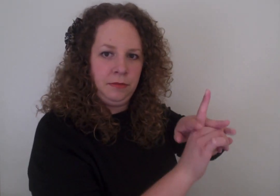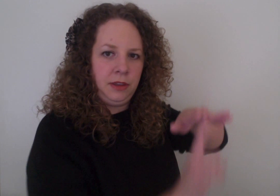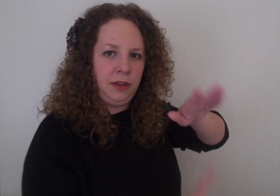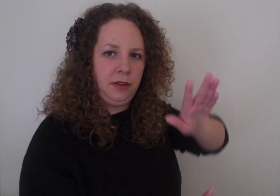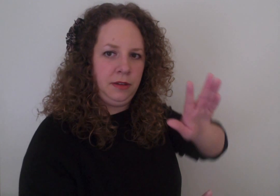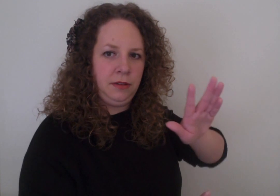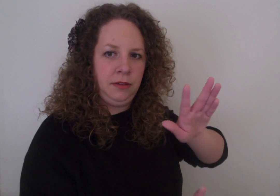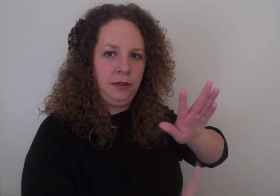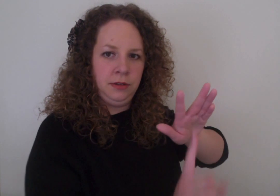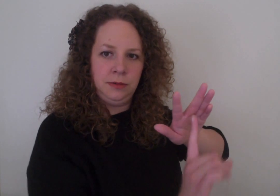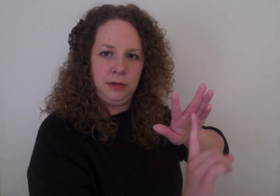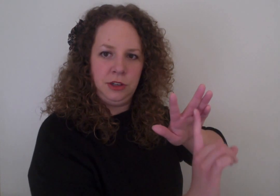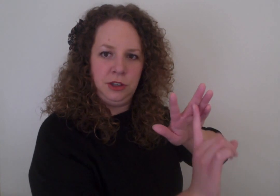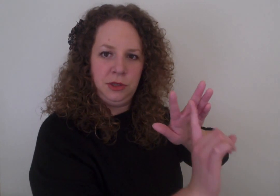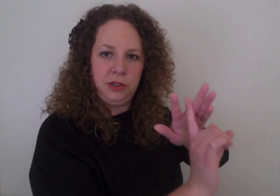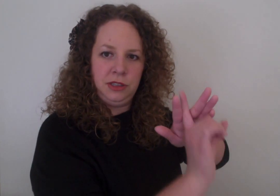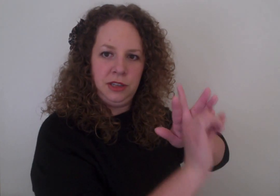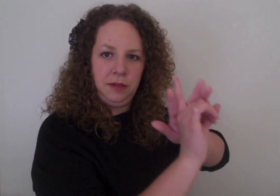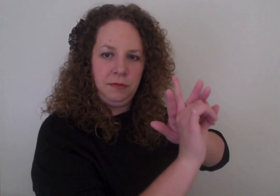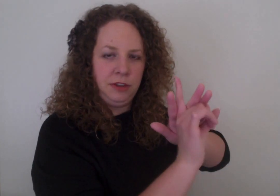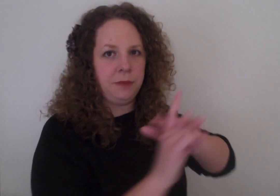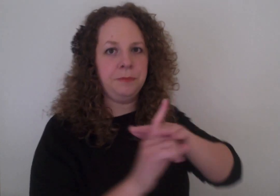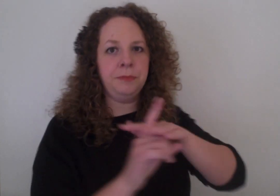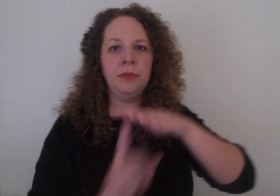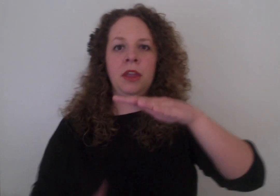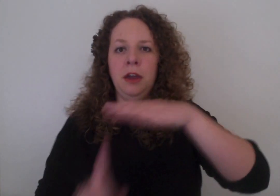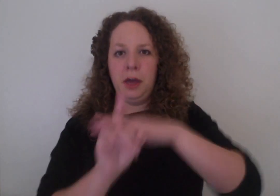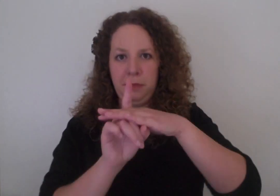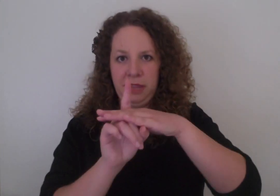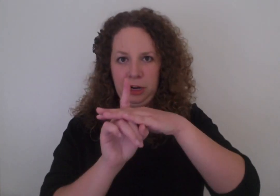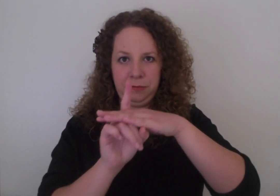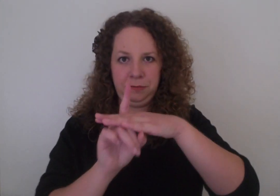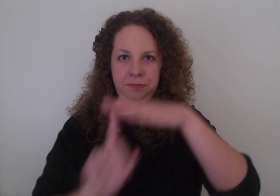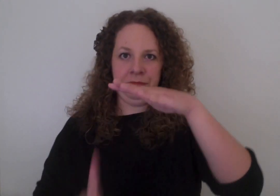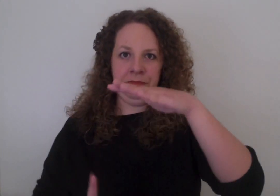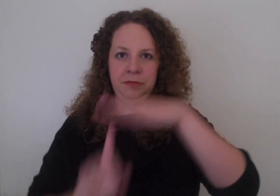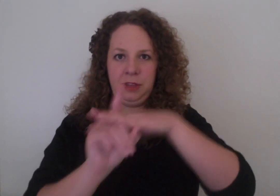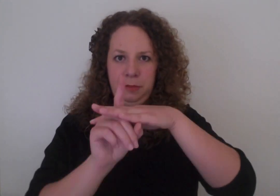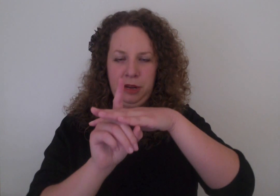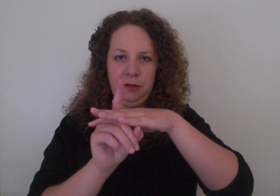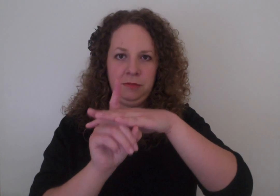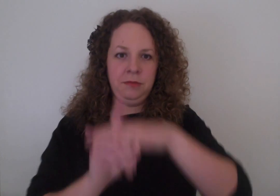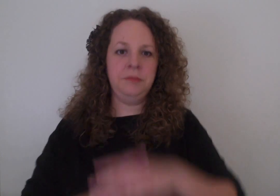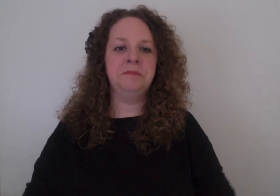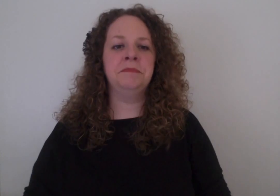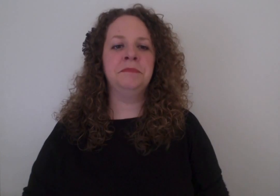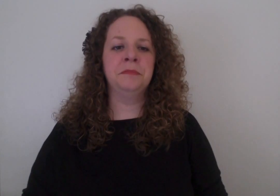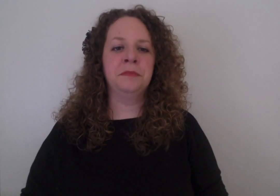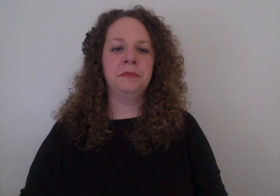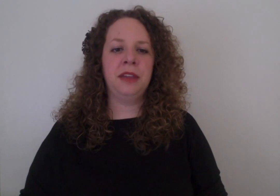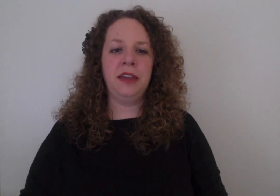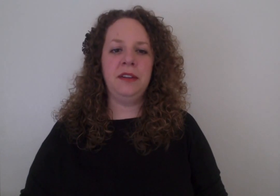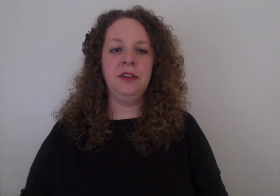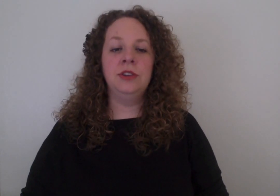Okay, I'm going to turn it so you can see it right there. Appear. Appear. Okay, so